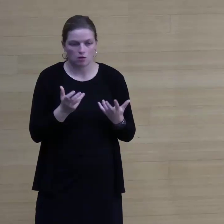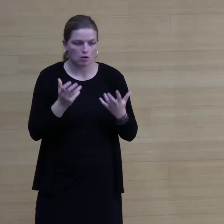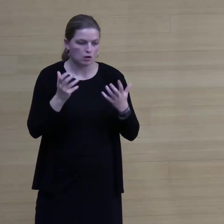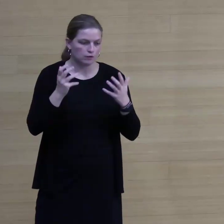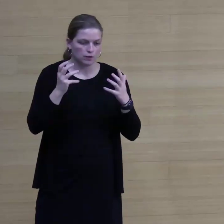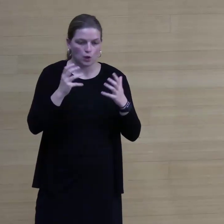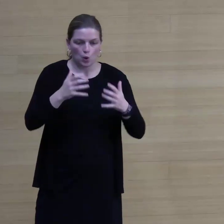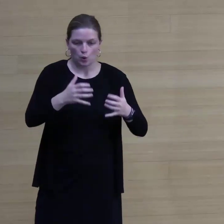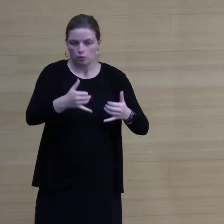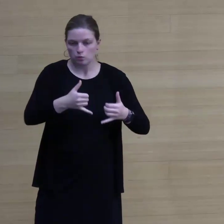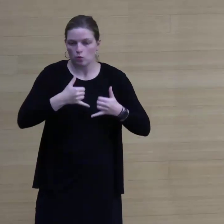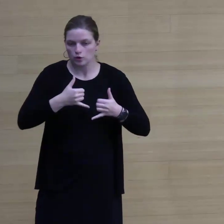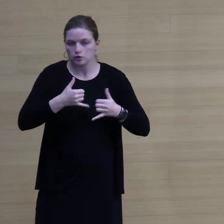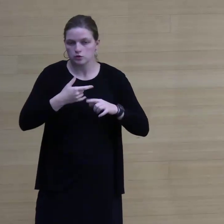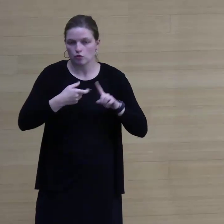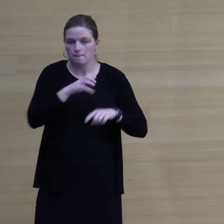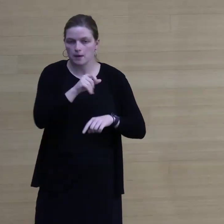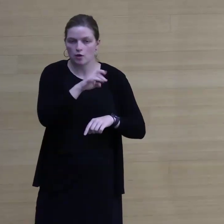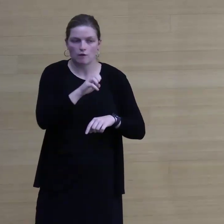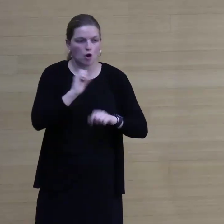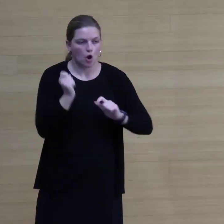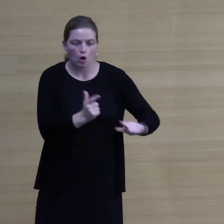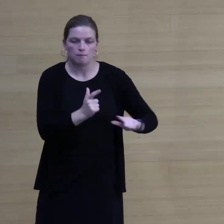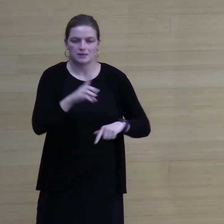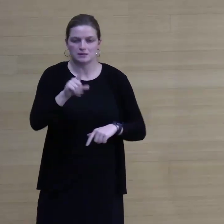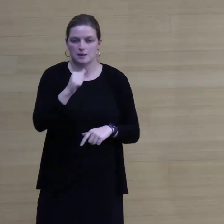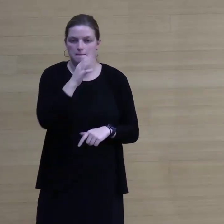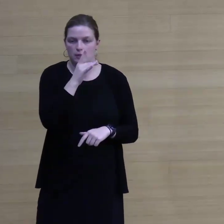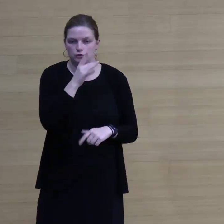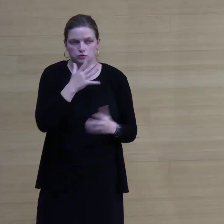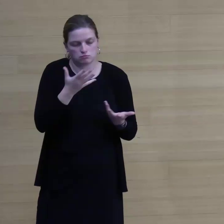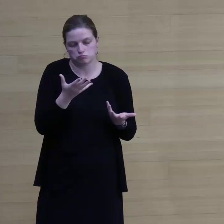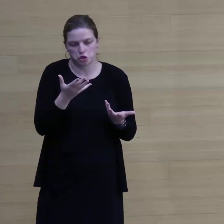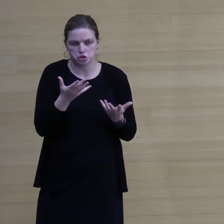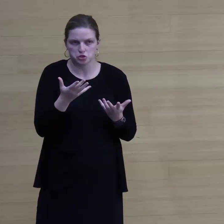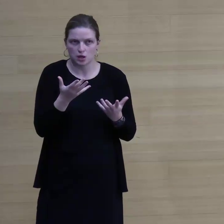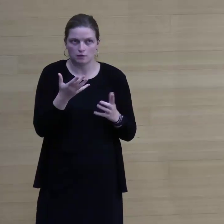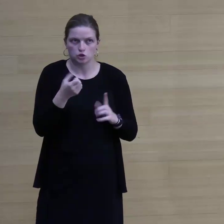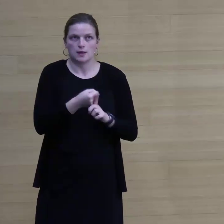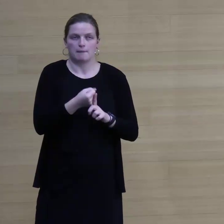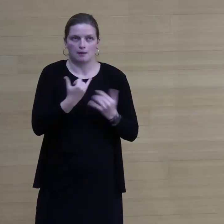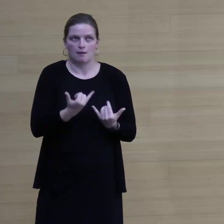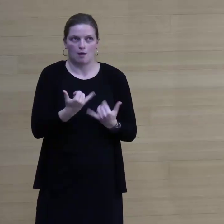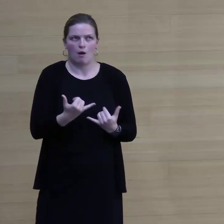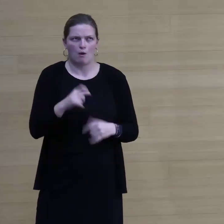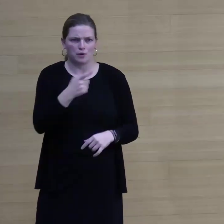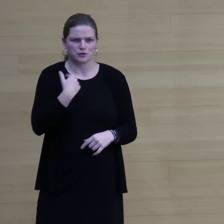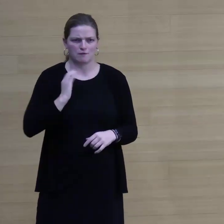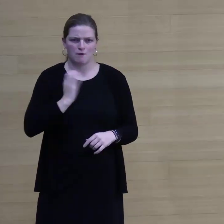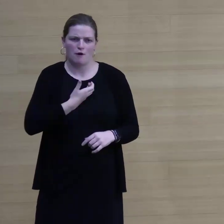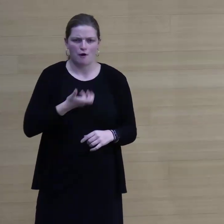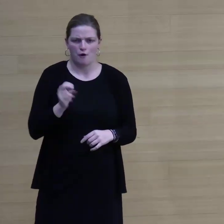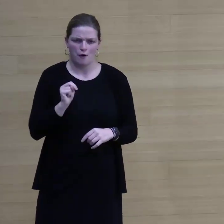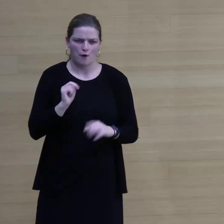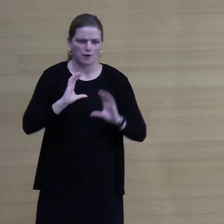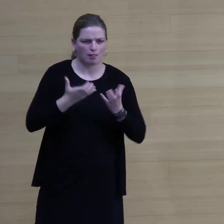Buck Award have all been disabled mamas, which it just sort of struck me tonight. We should have our own club with like